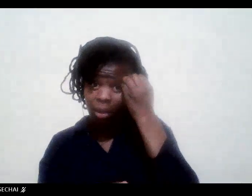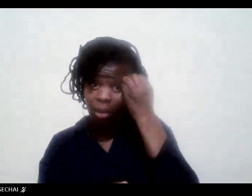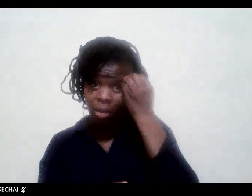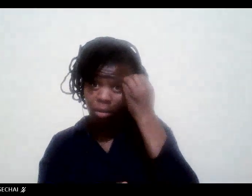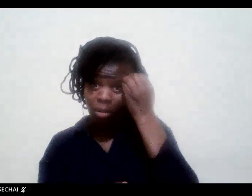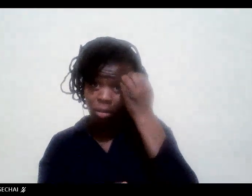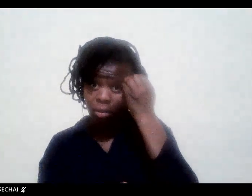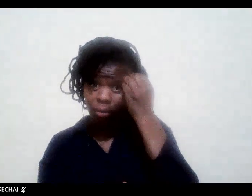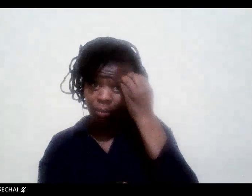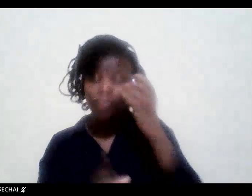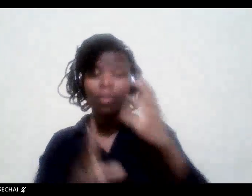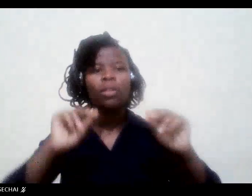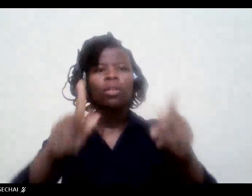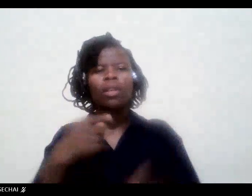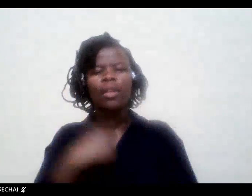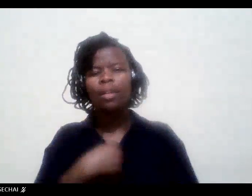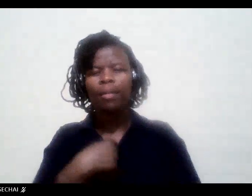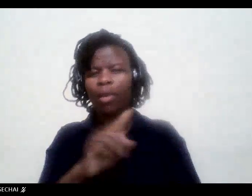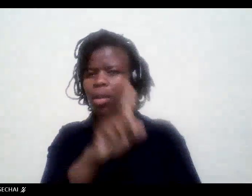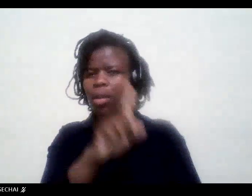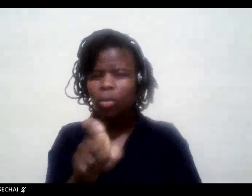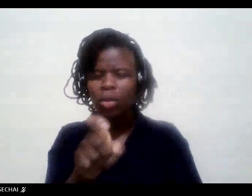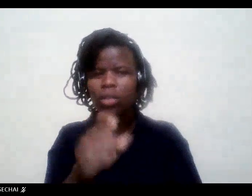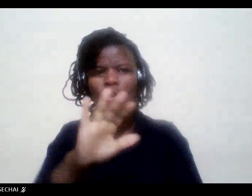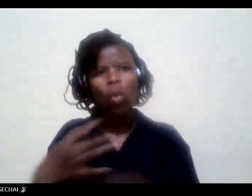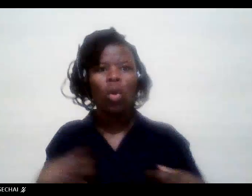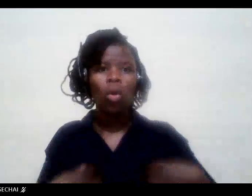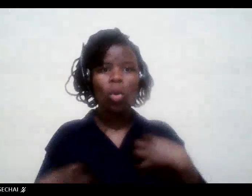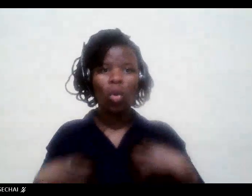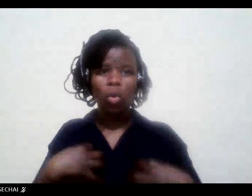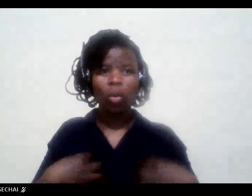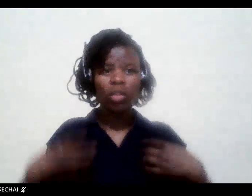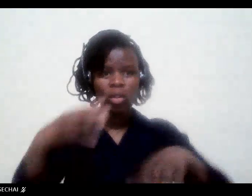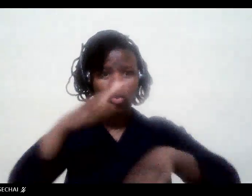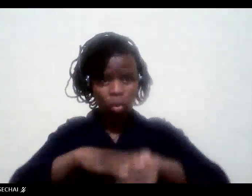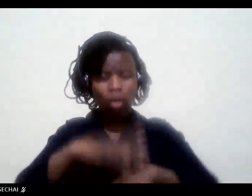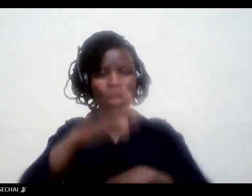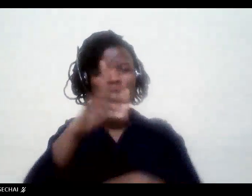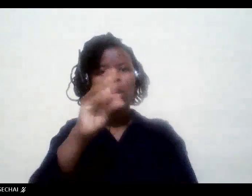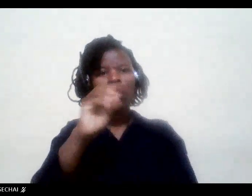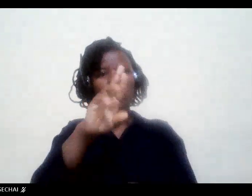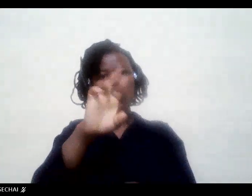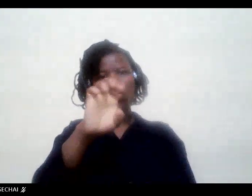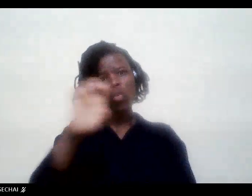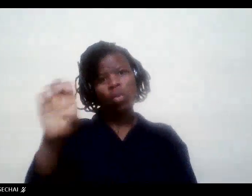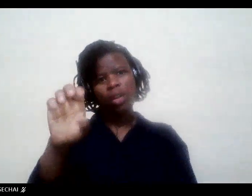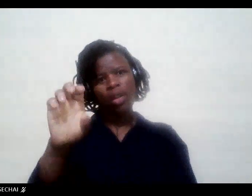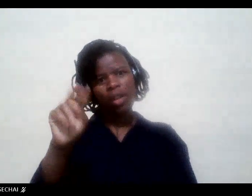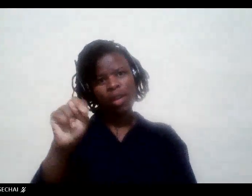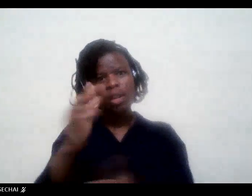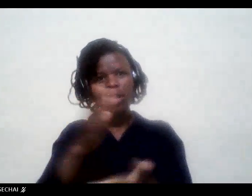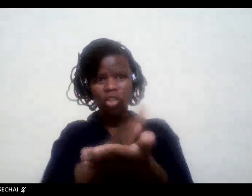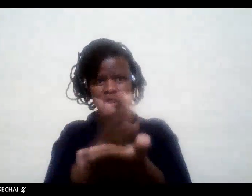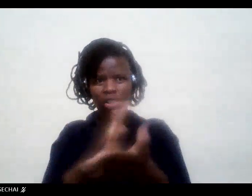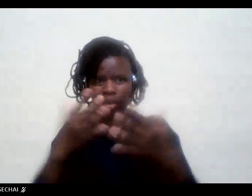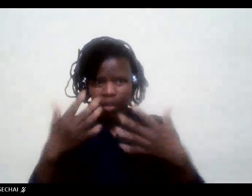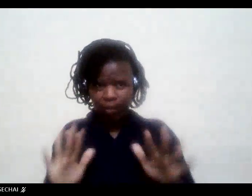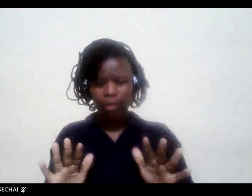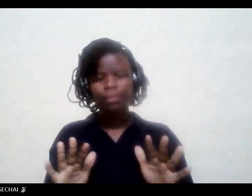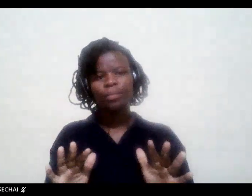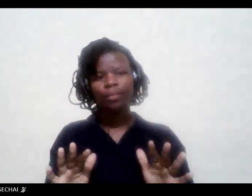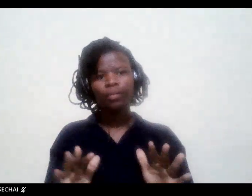So my question or concern is based on what Doreen shared. Actually, to Doreen, is directed to Doreen. So